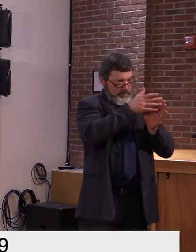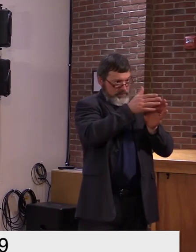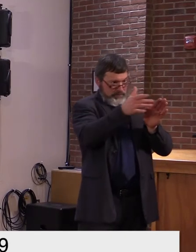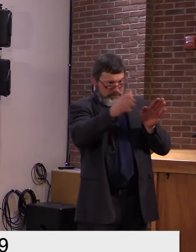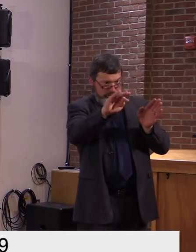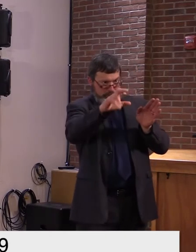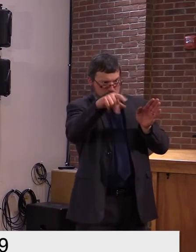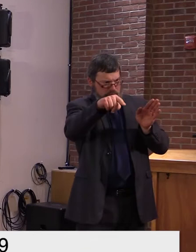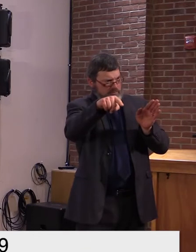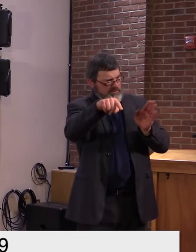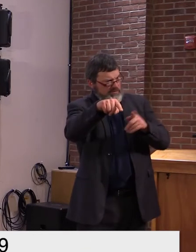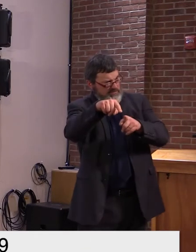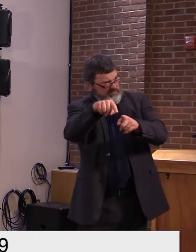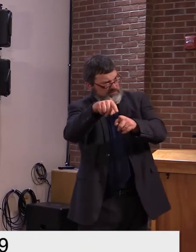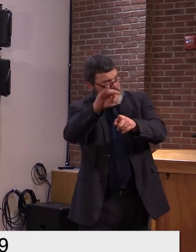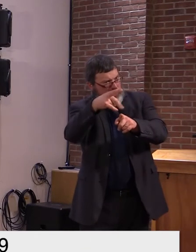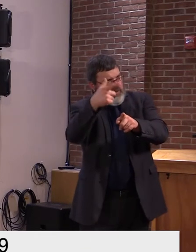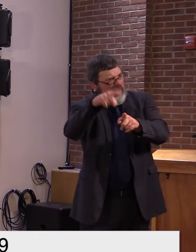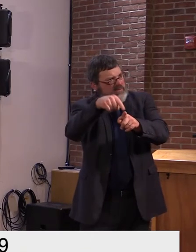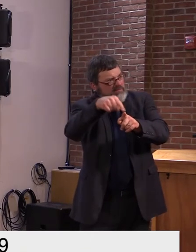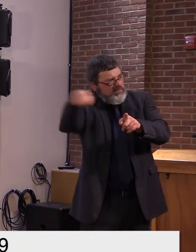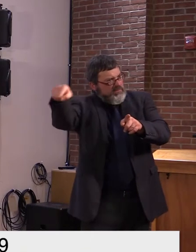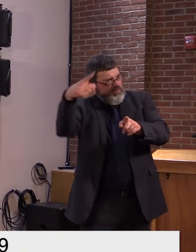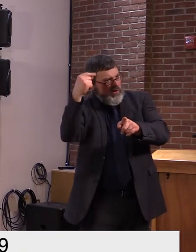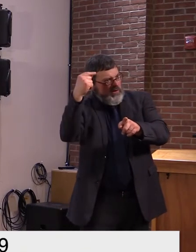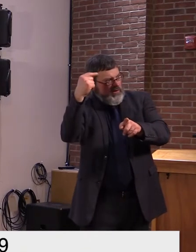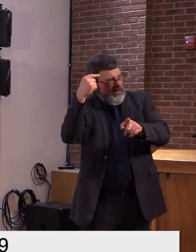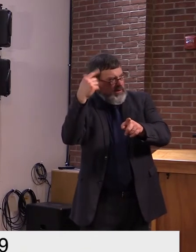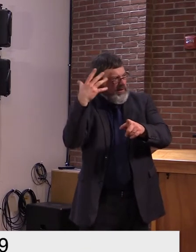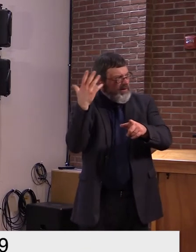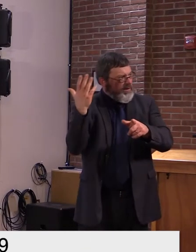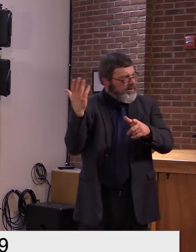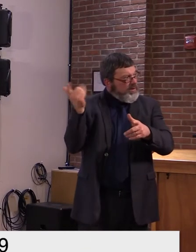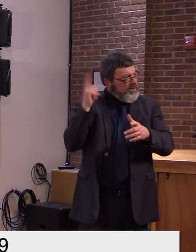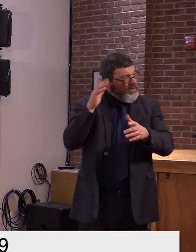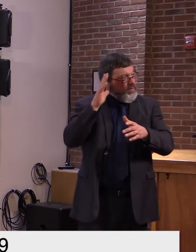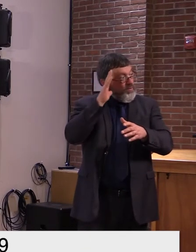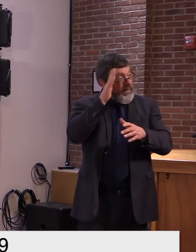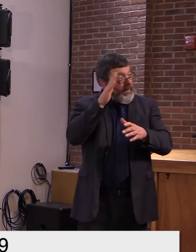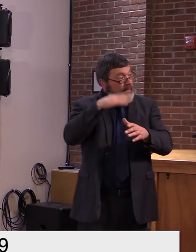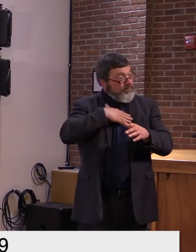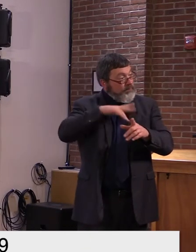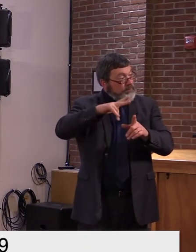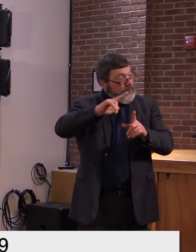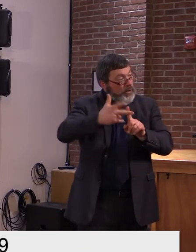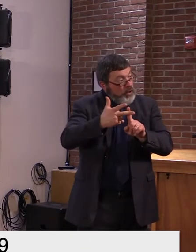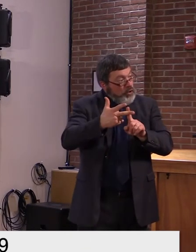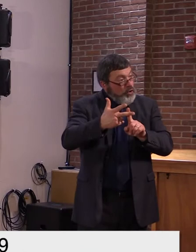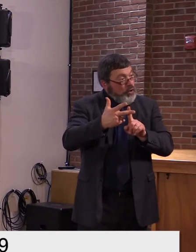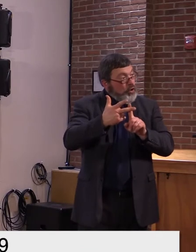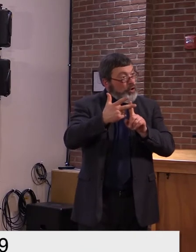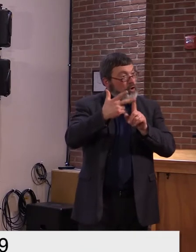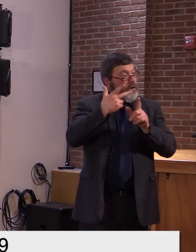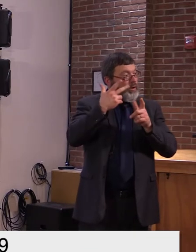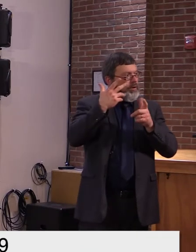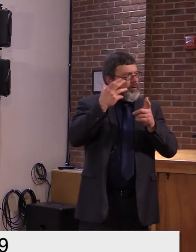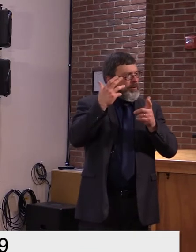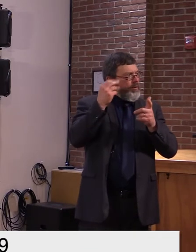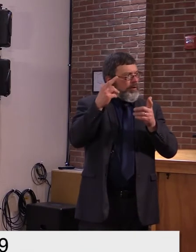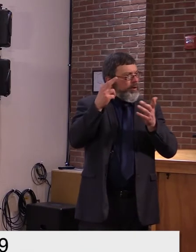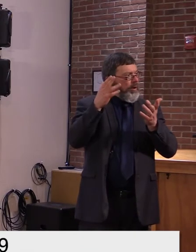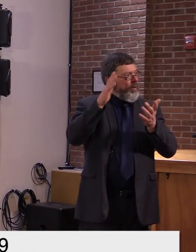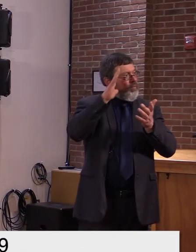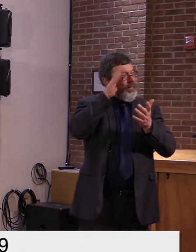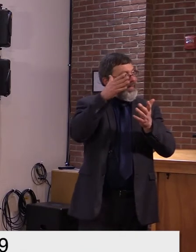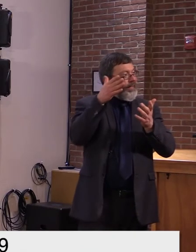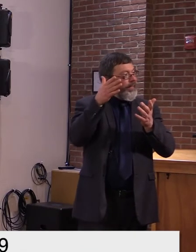to continue to try to keep the economy straight, or will the Republicans in the Senate turn